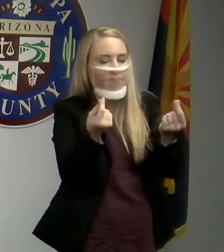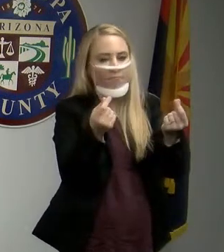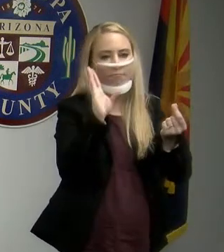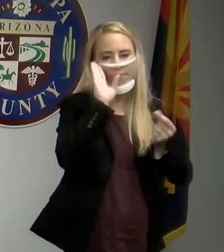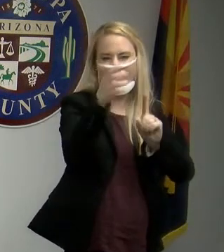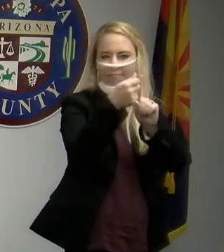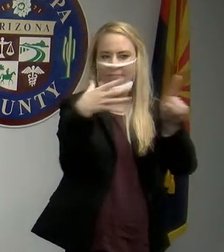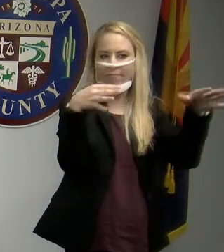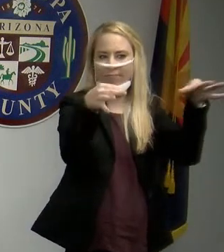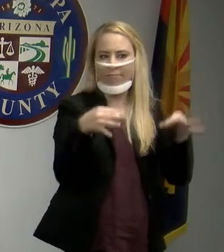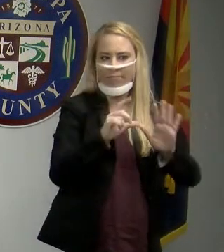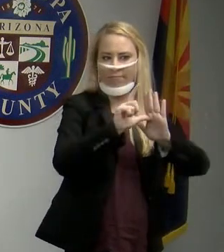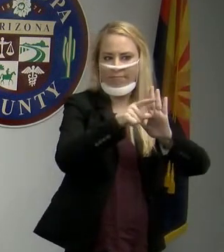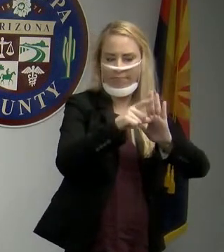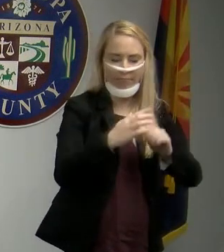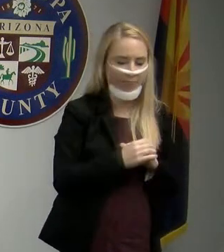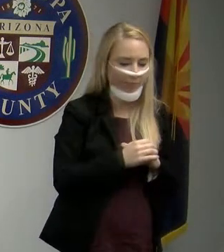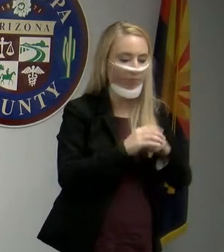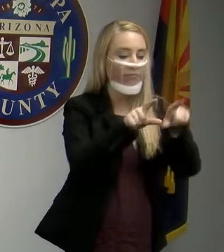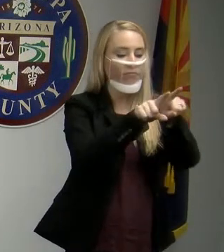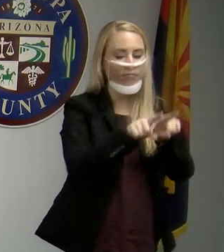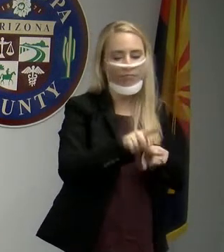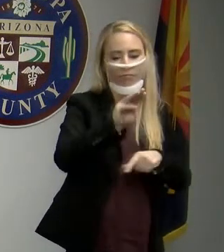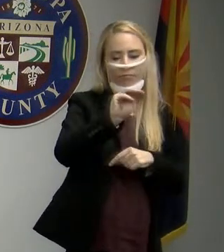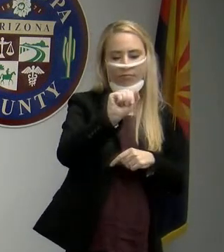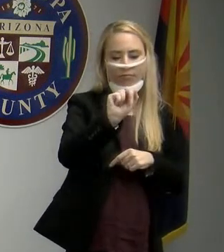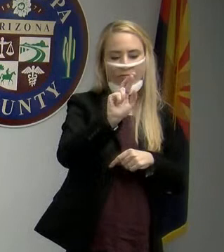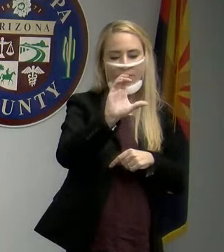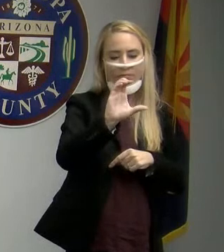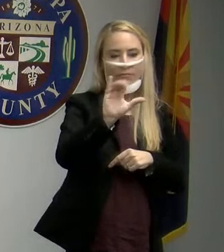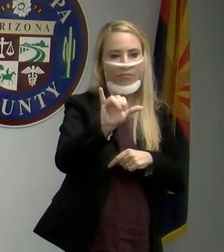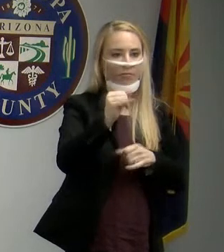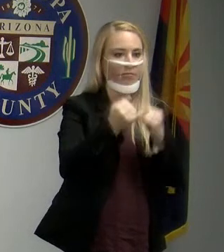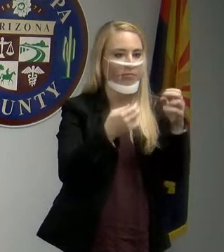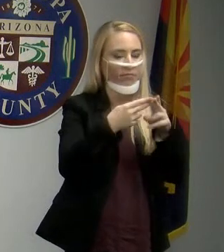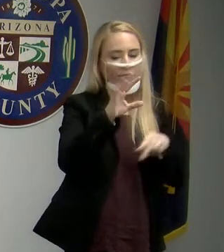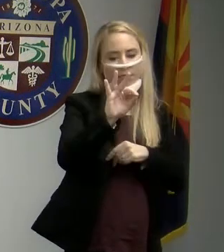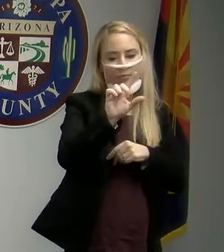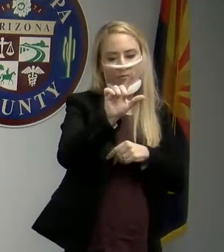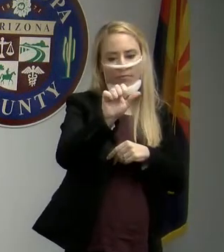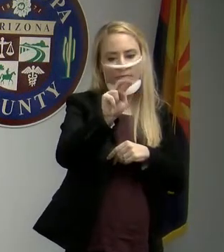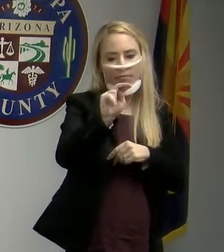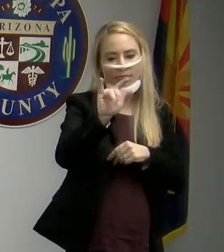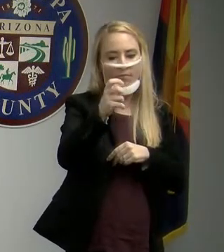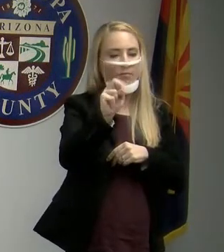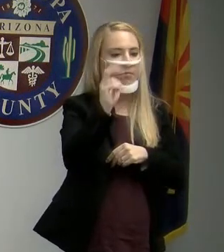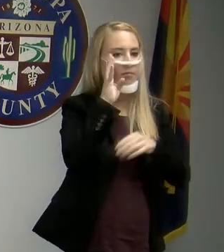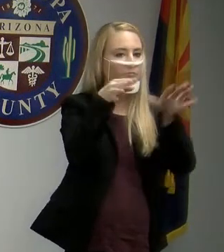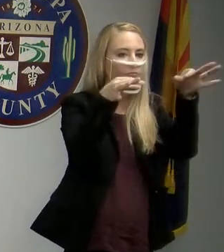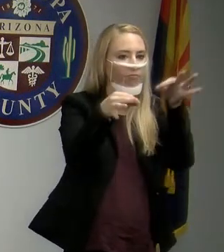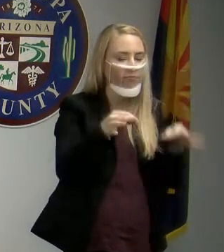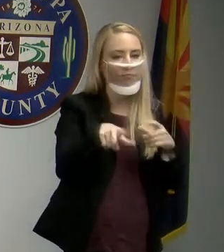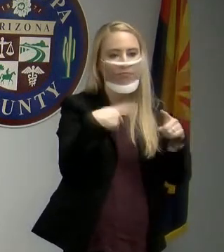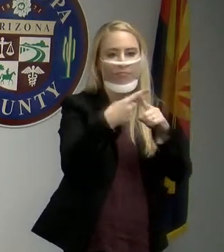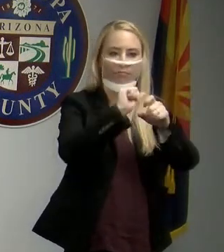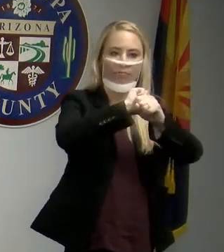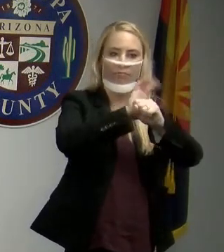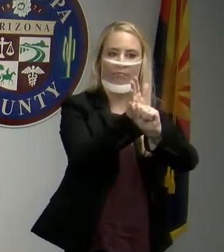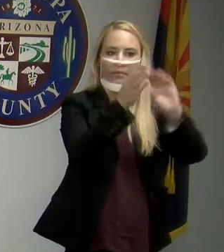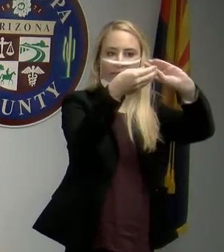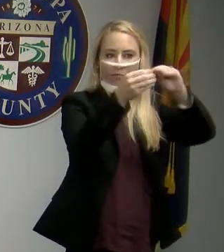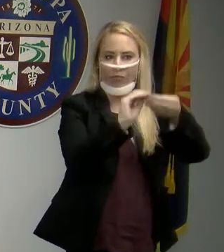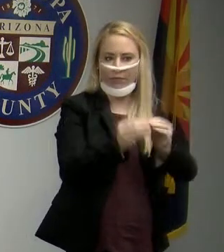Also, Public Health Executive Director Marcy Flanagan is going to talk about the trends we're seeing in the COVID-19 data from the public health